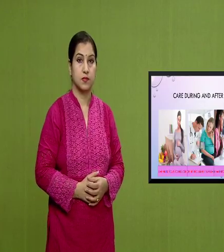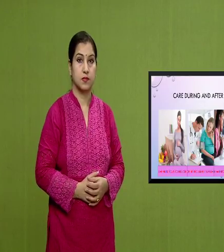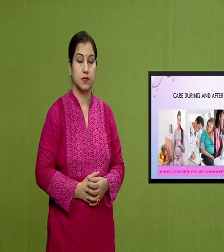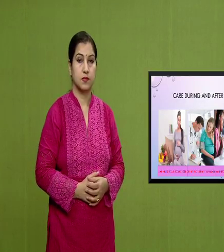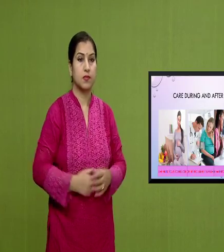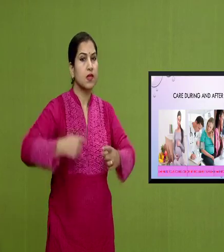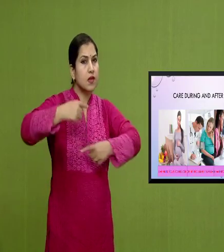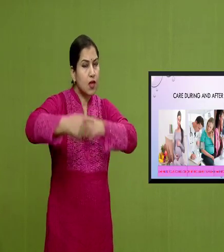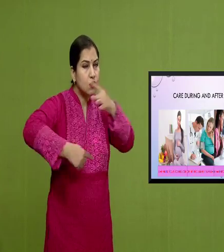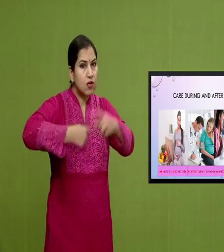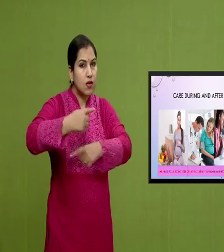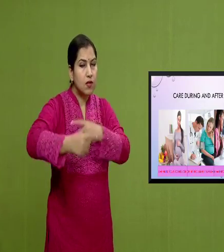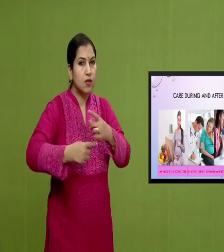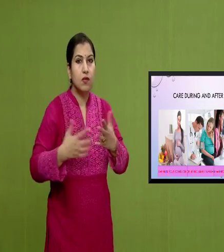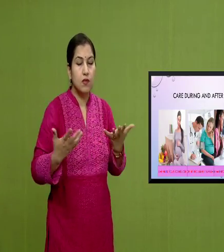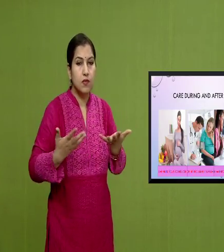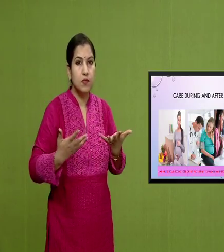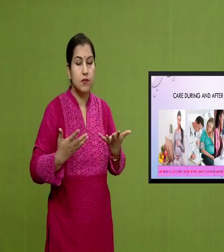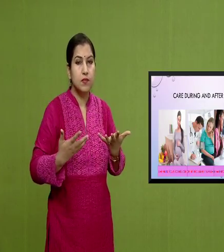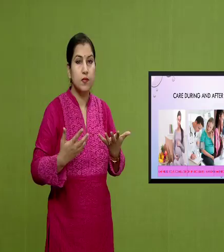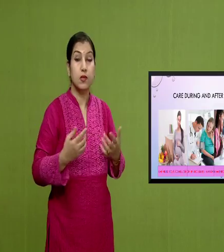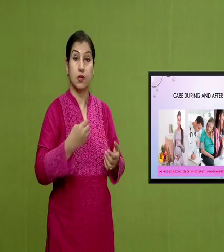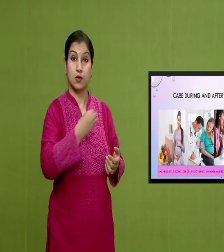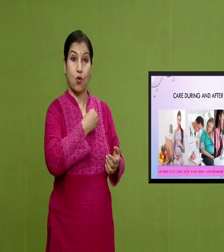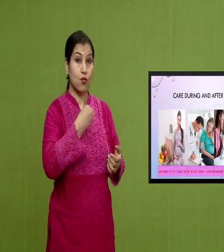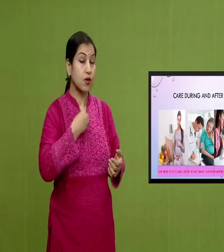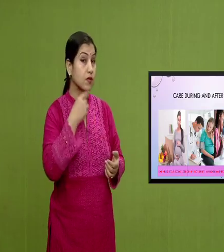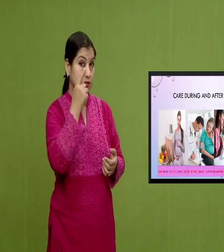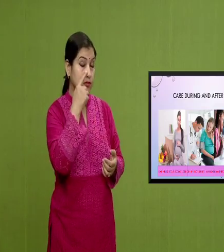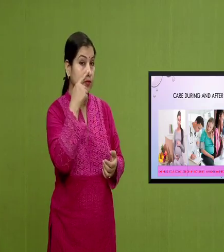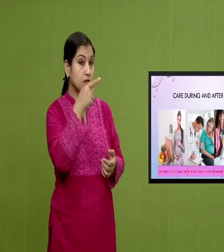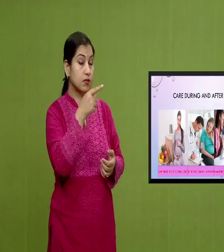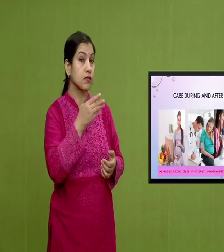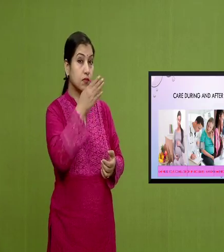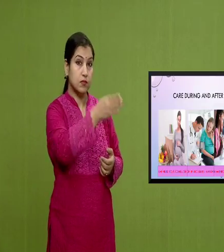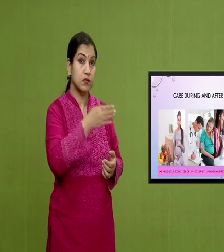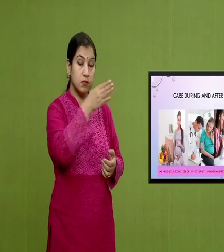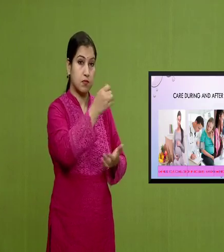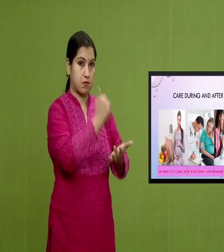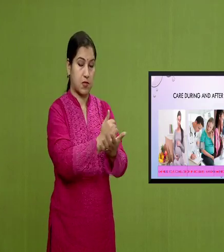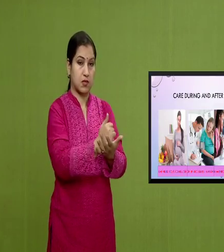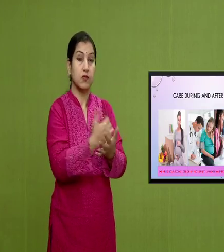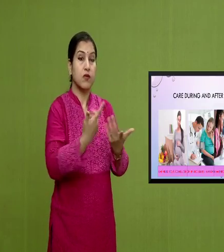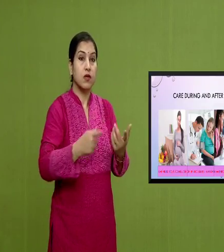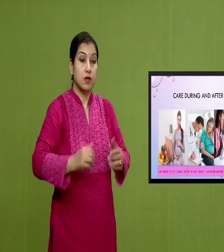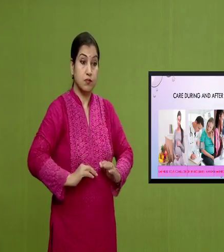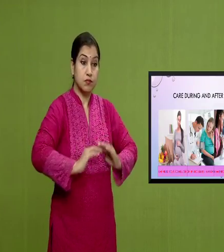Regular visit to lady doctor for monitoring the growth of the